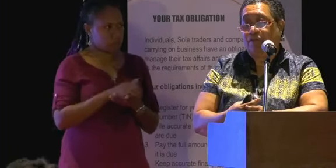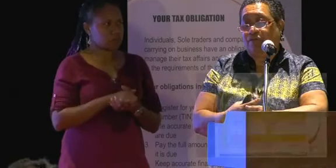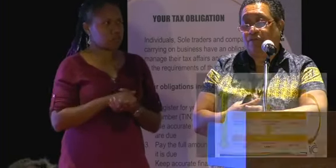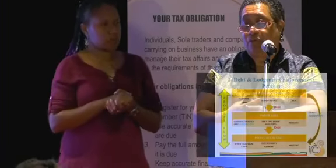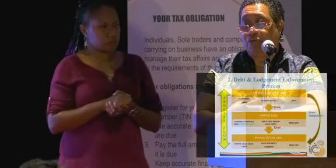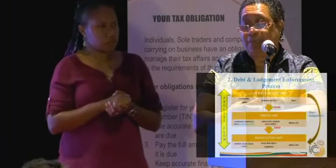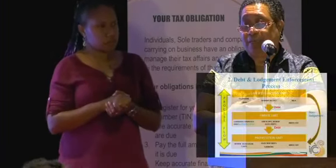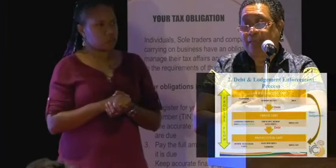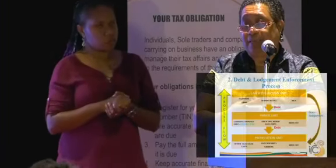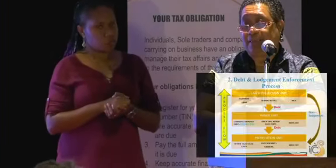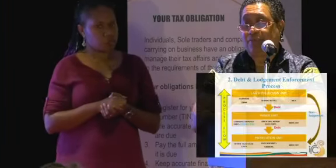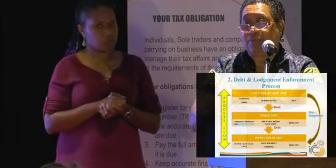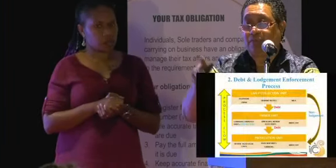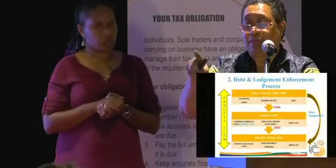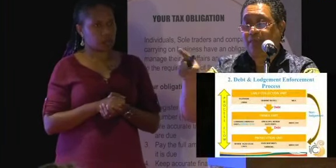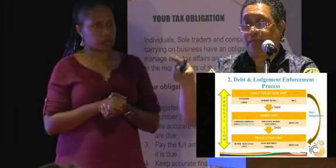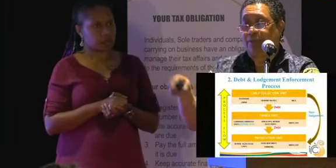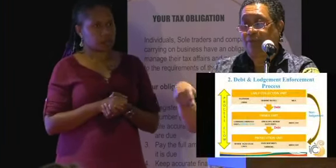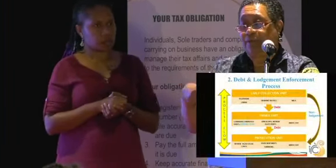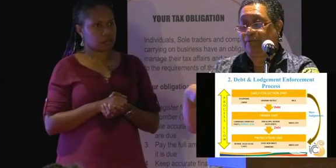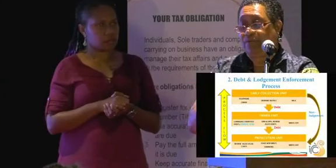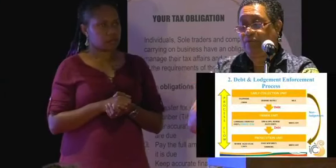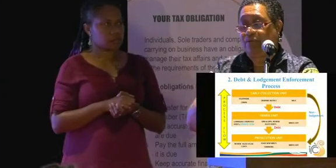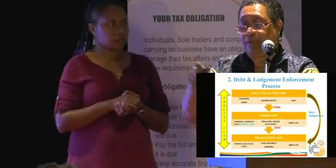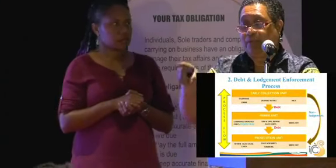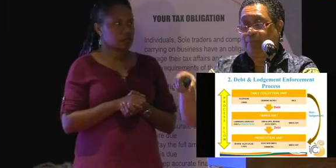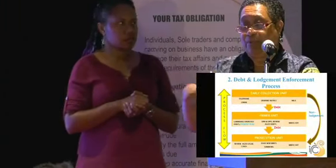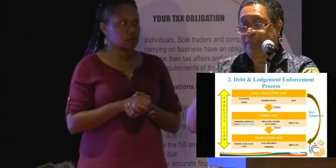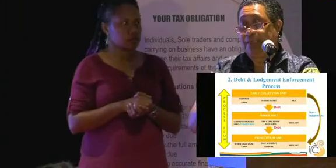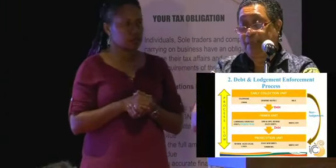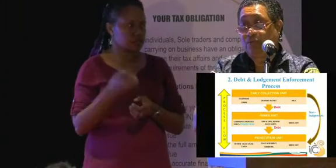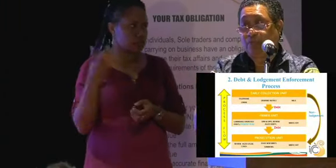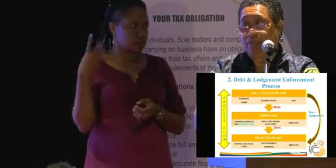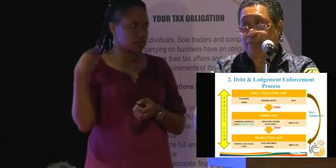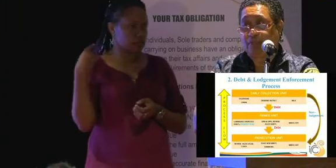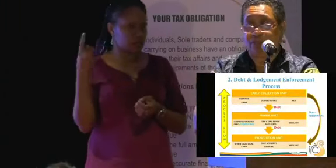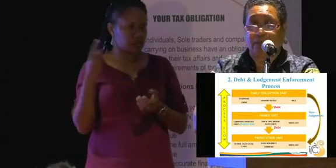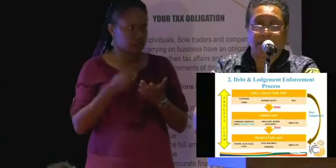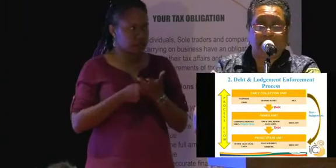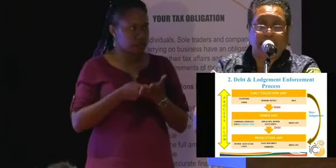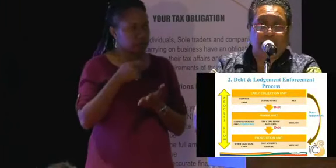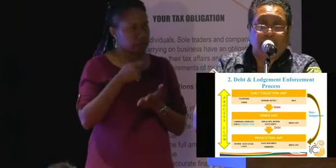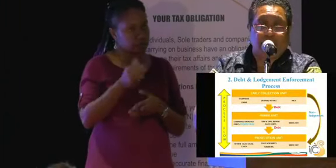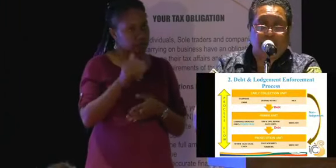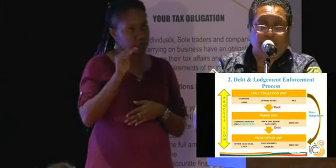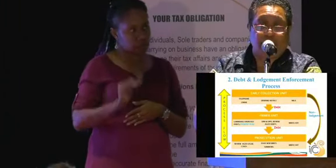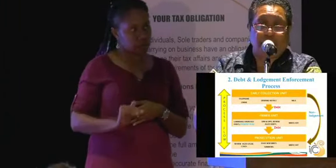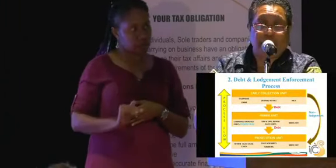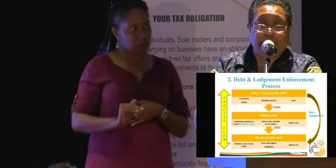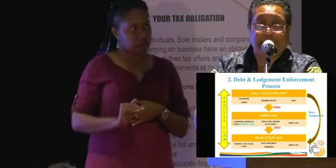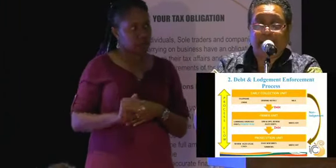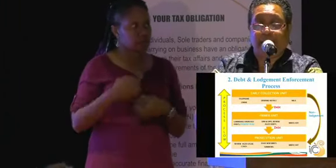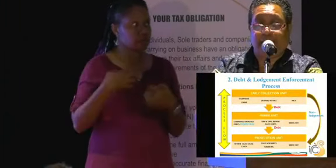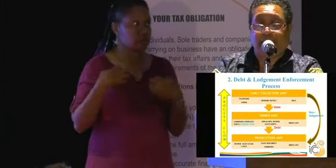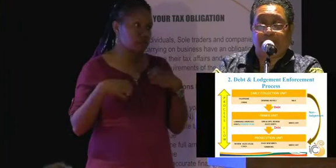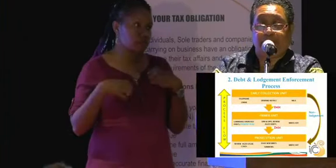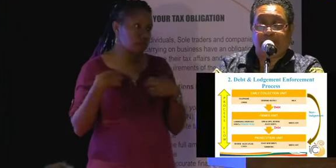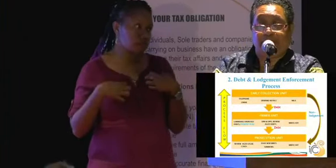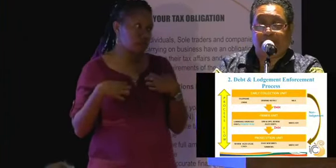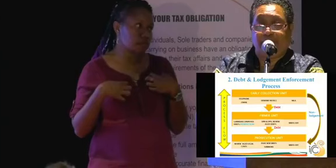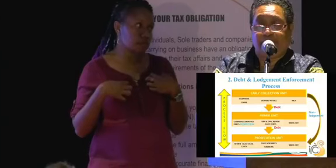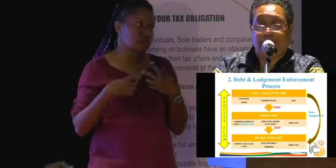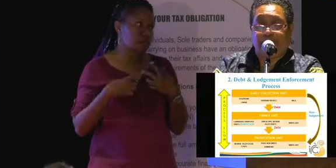FEMA. For lodgement cases, if you see the brown arrow pointing down to prosecutions, for lodgements, they